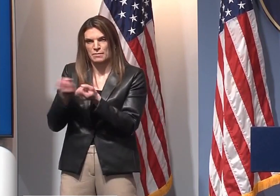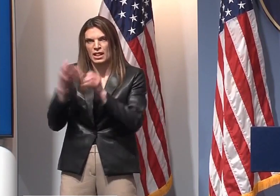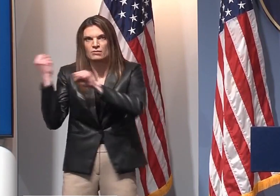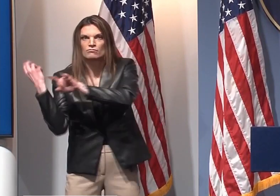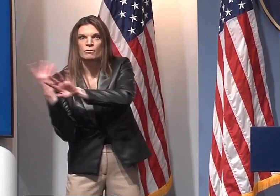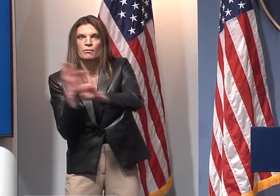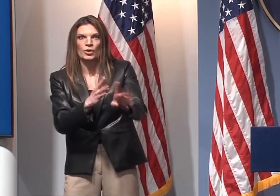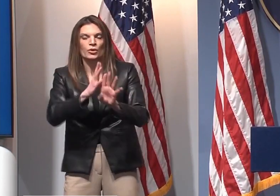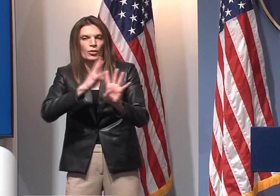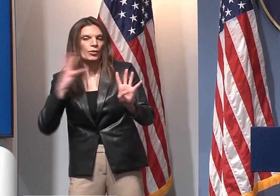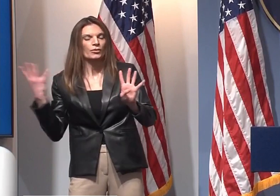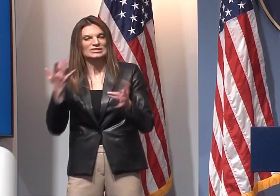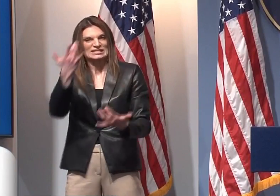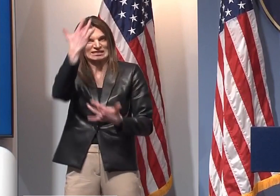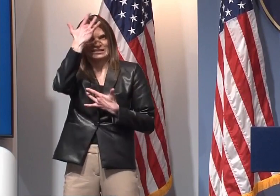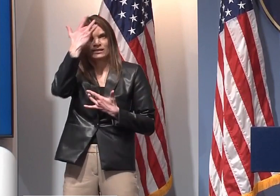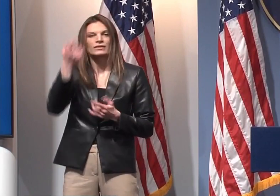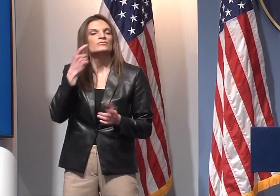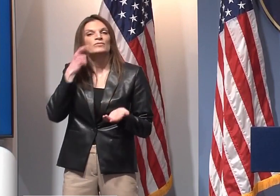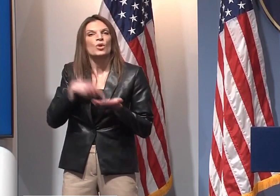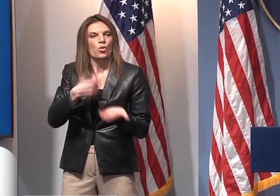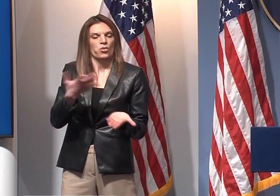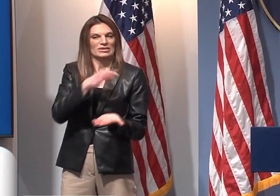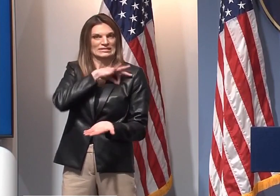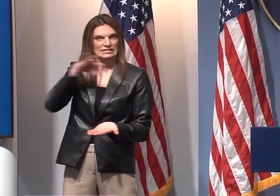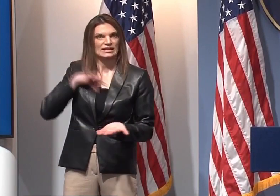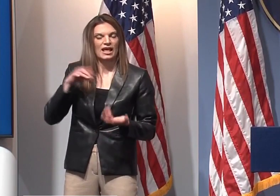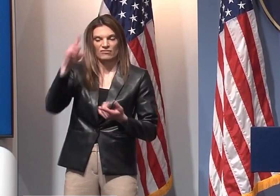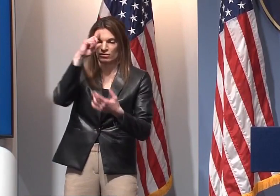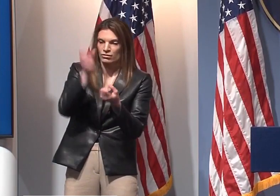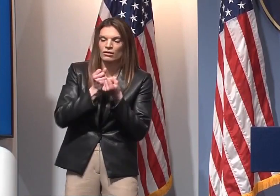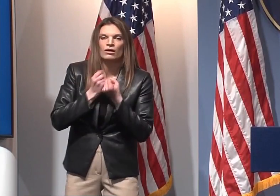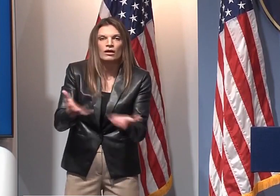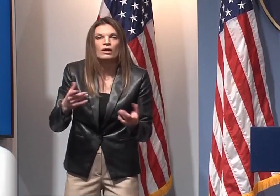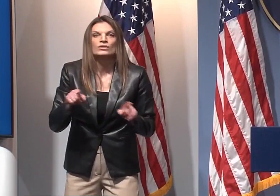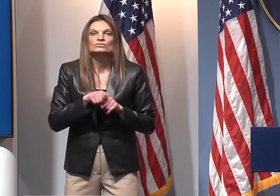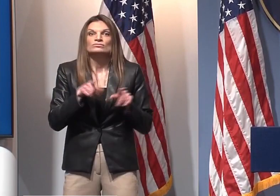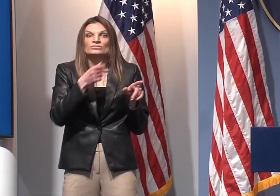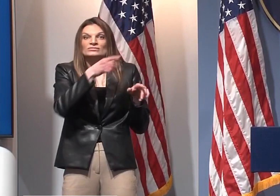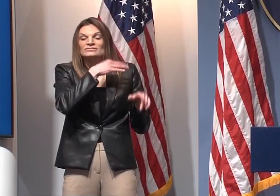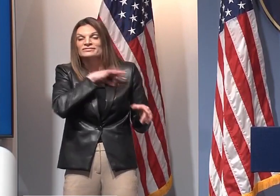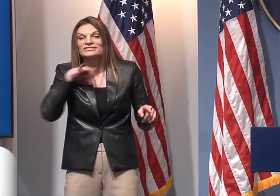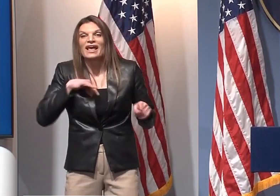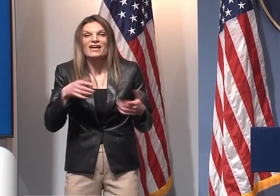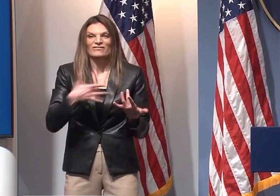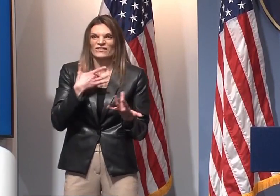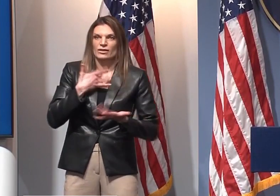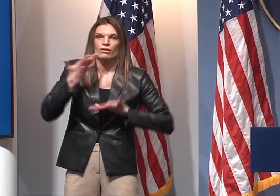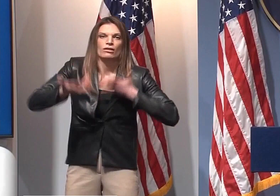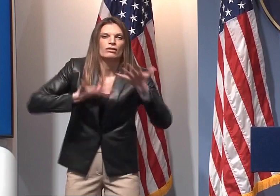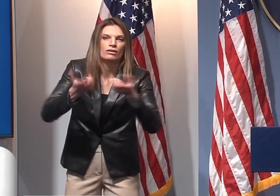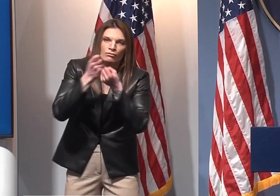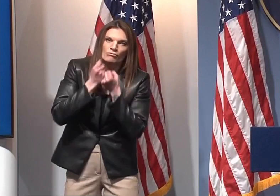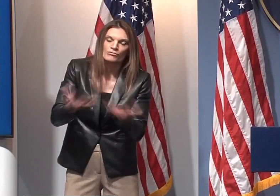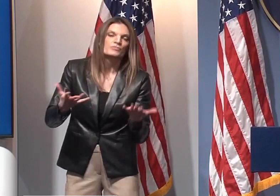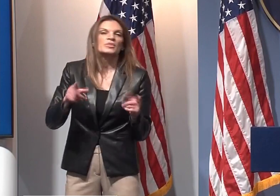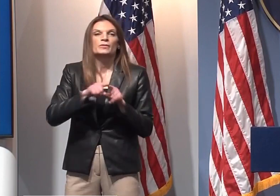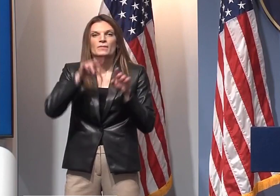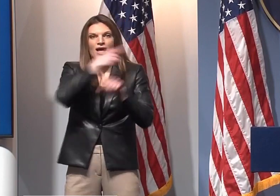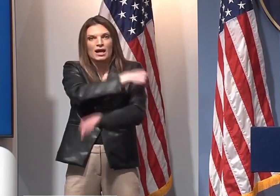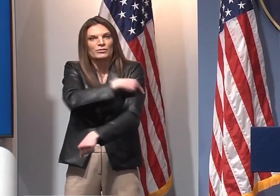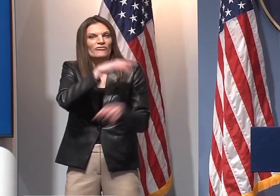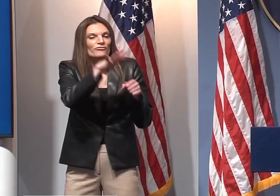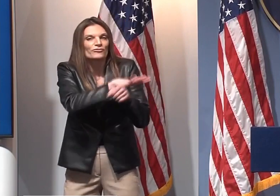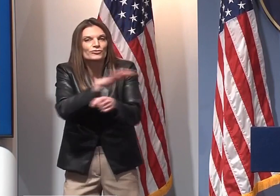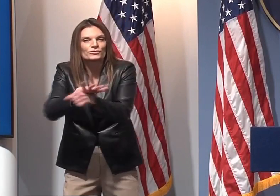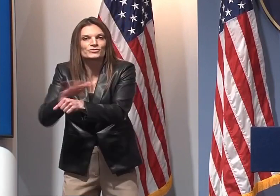and our resources and our bed space, all of which are spread way too thin. Patients are again lining our